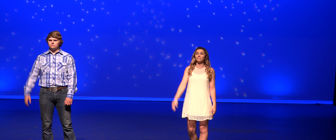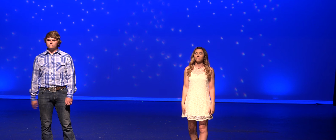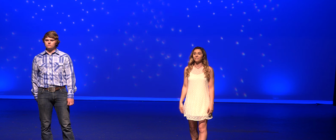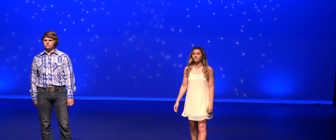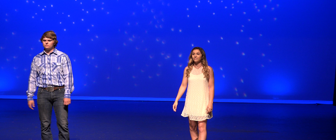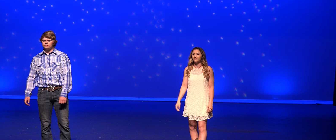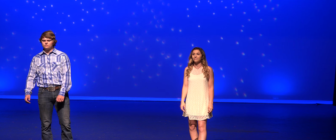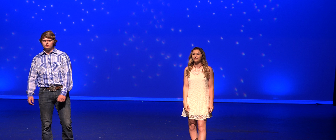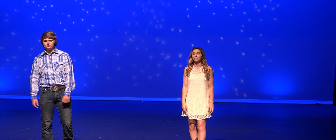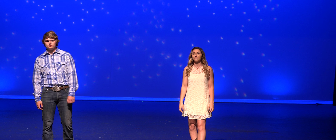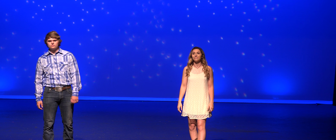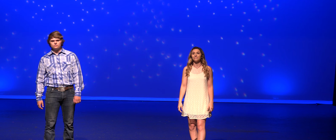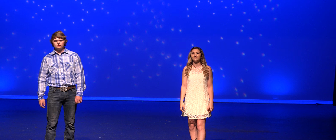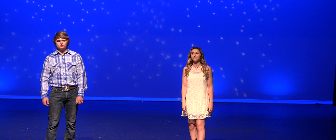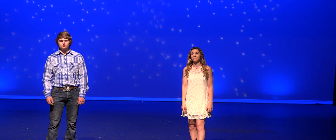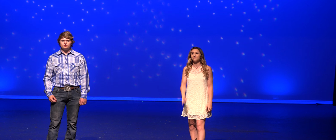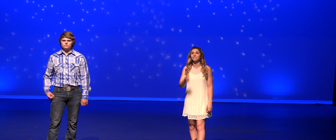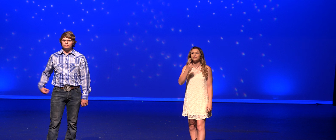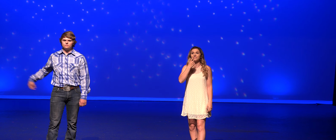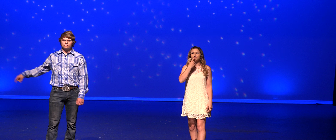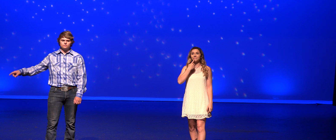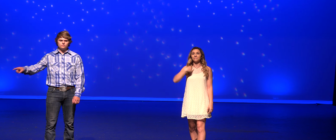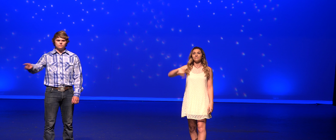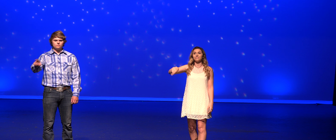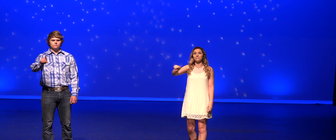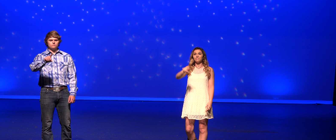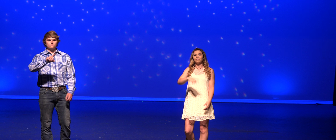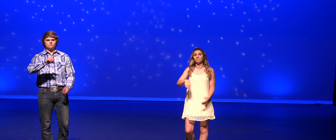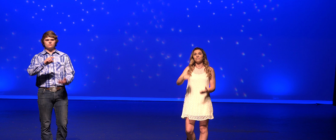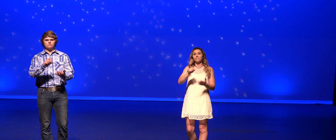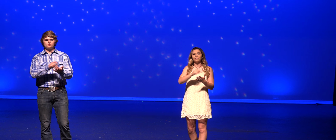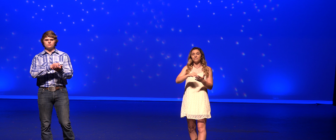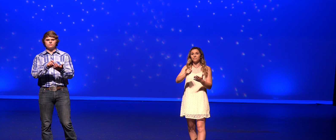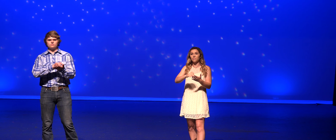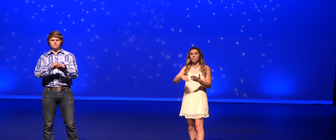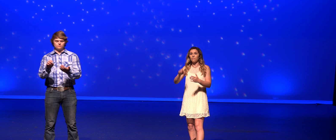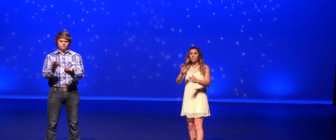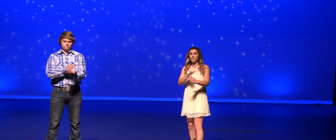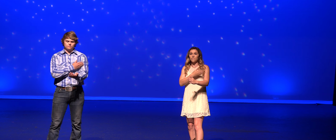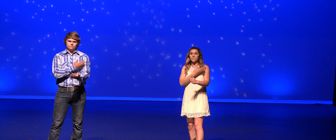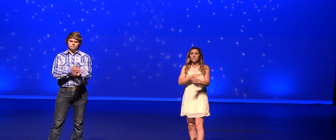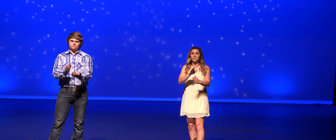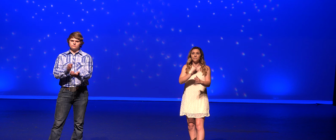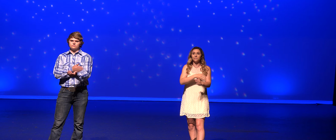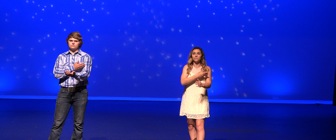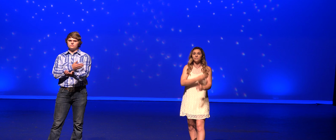This This I told you all I'd write you a song